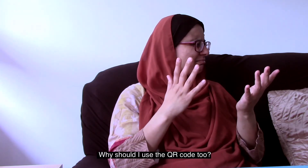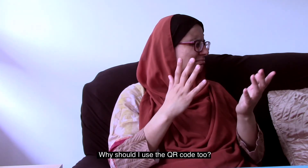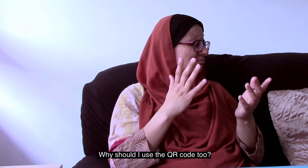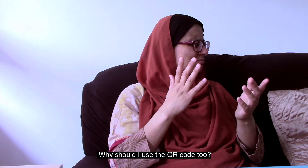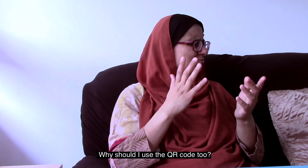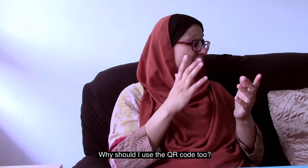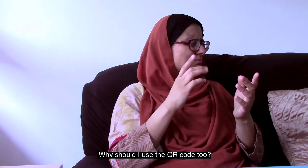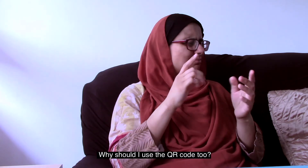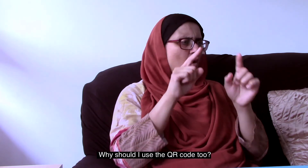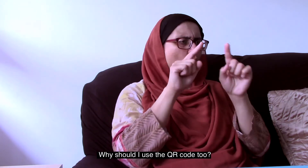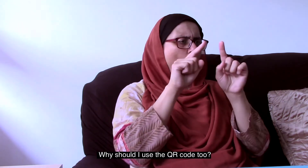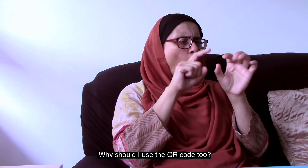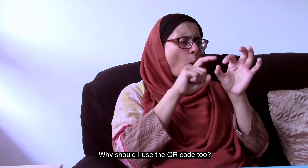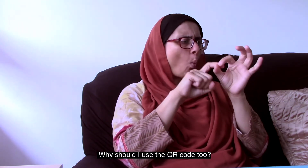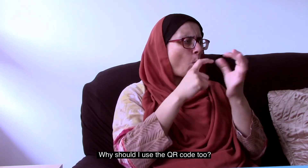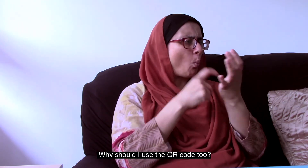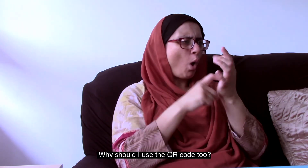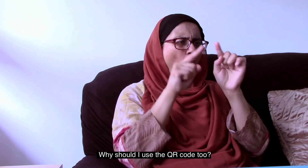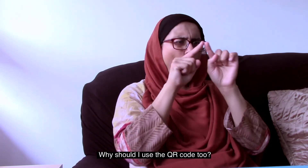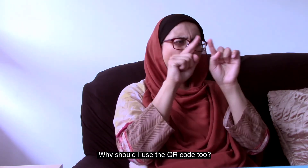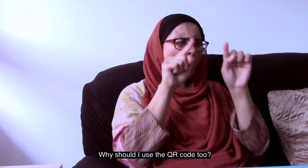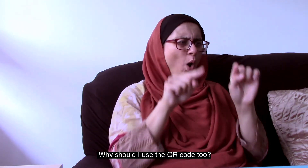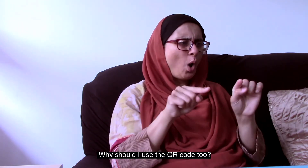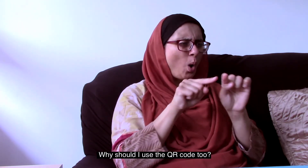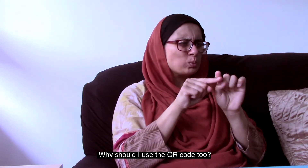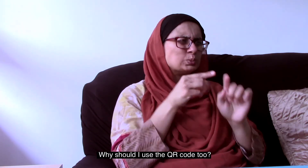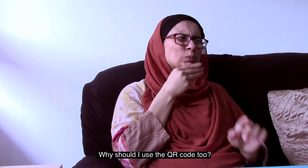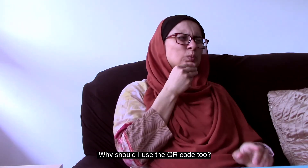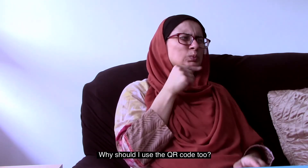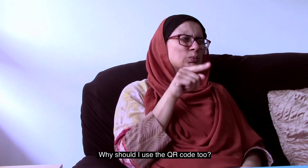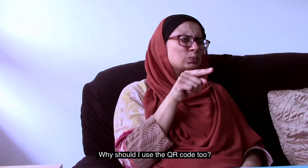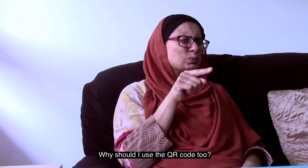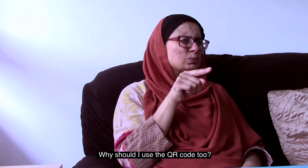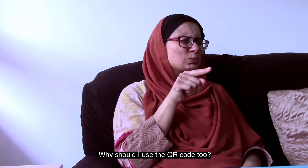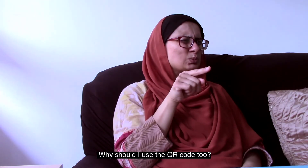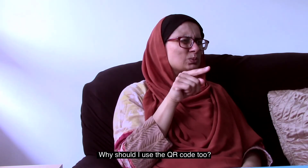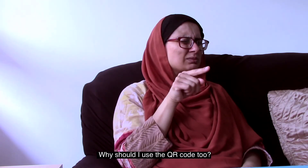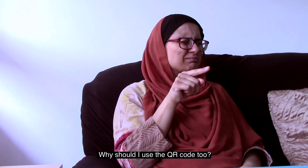Why should I use the QR code too?